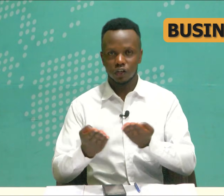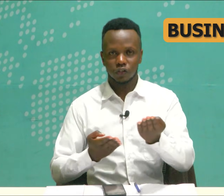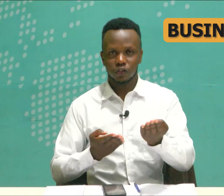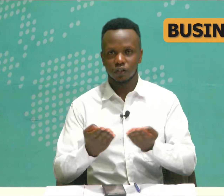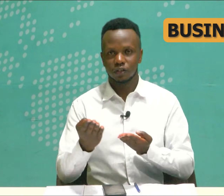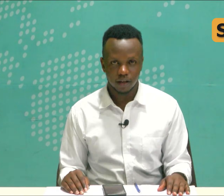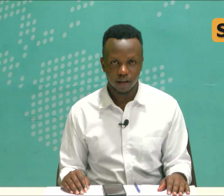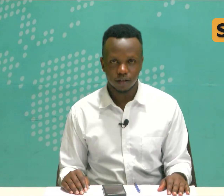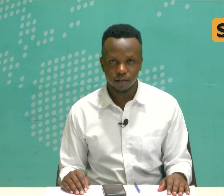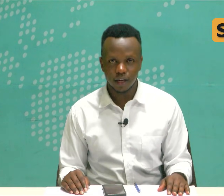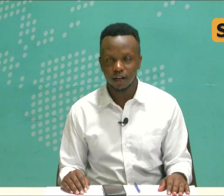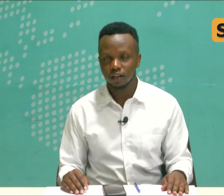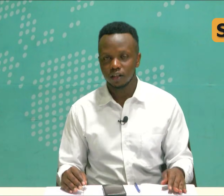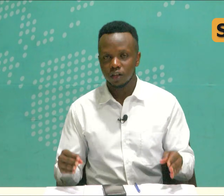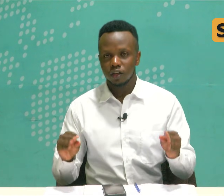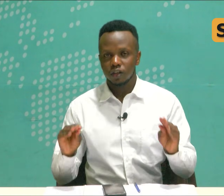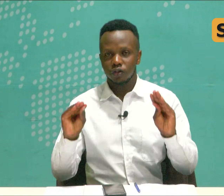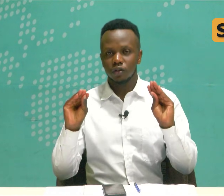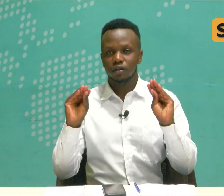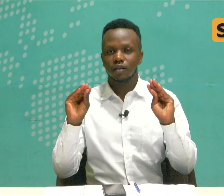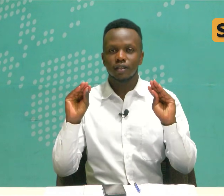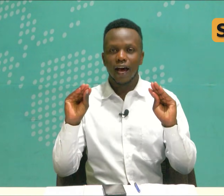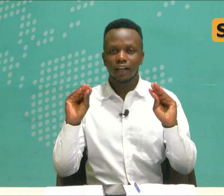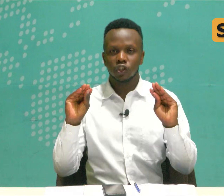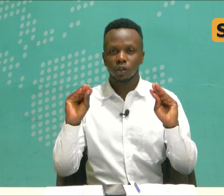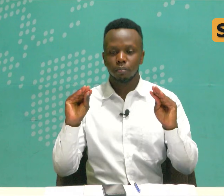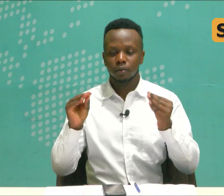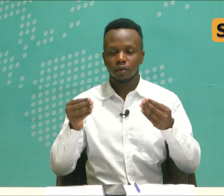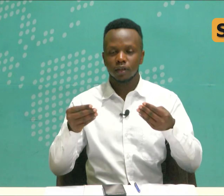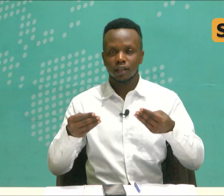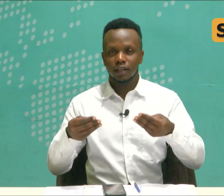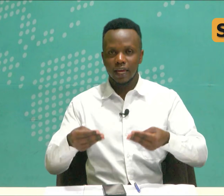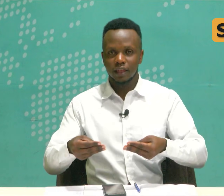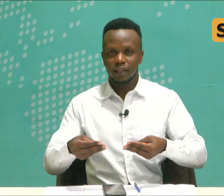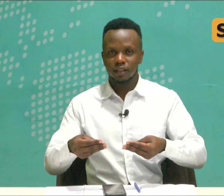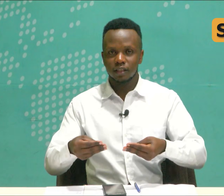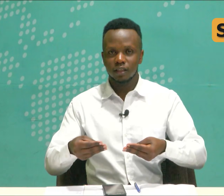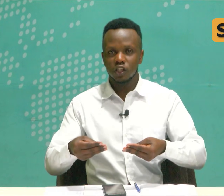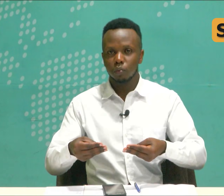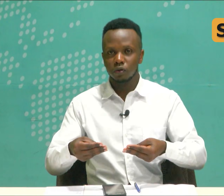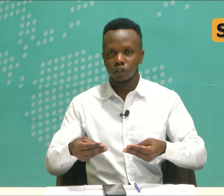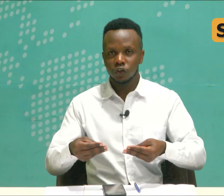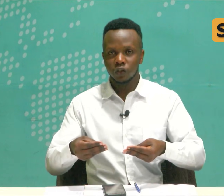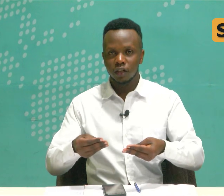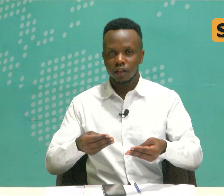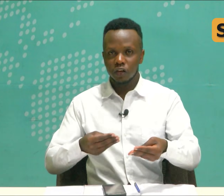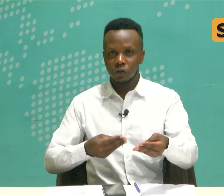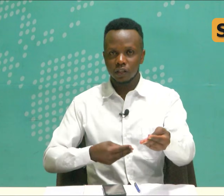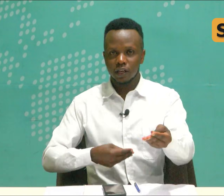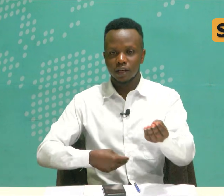business. Sell, use this hardship like this in this position, then you say